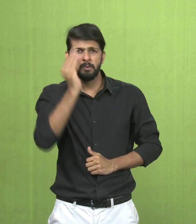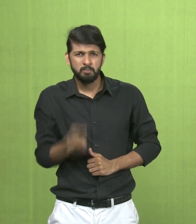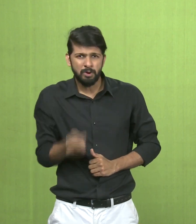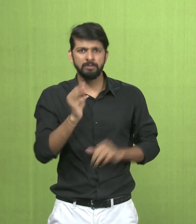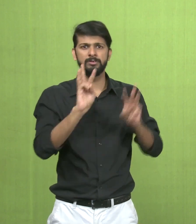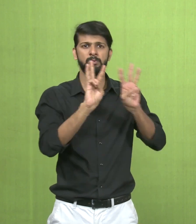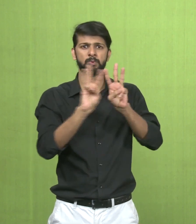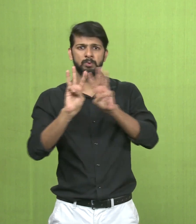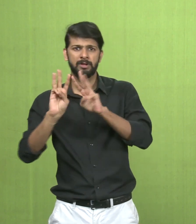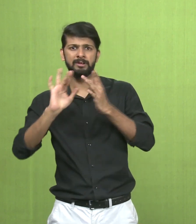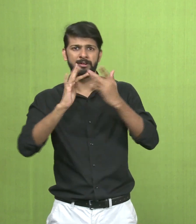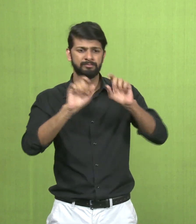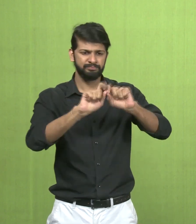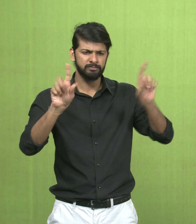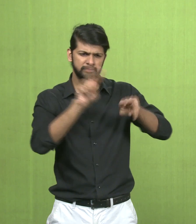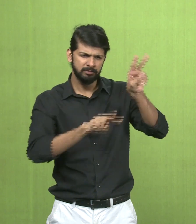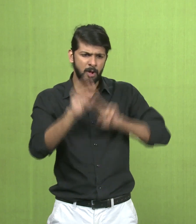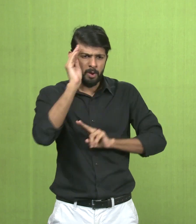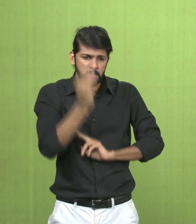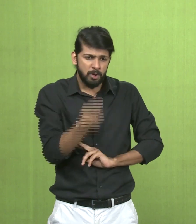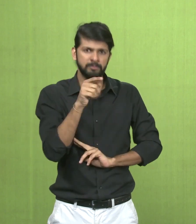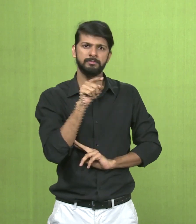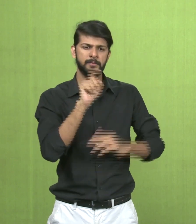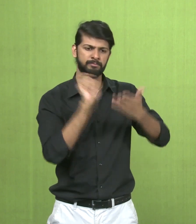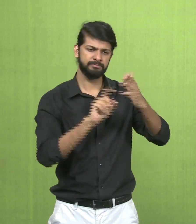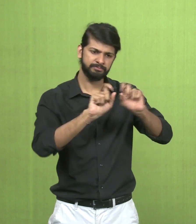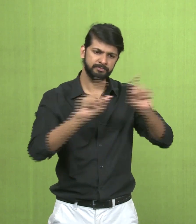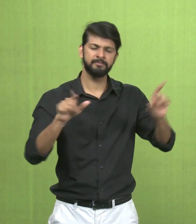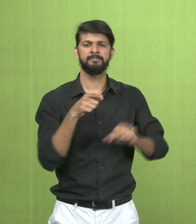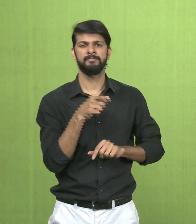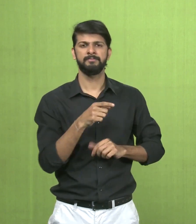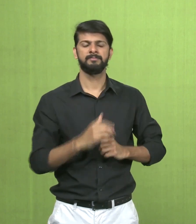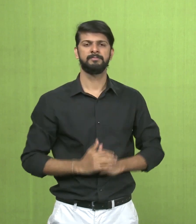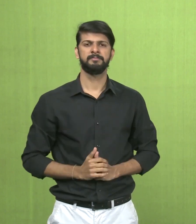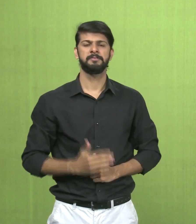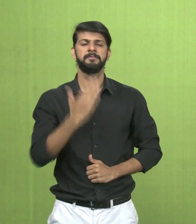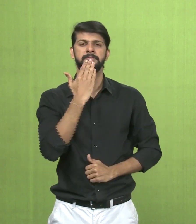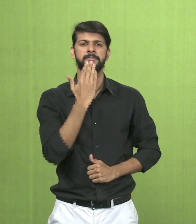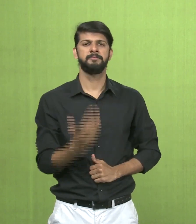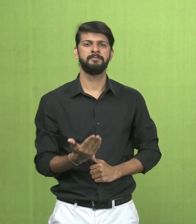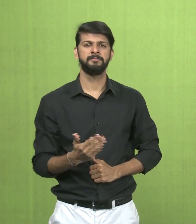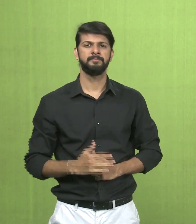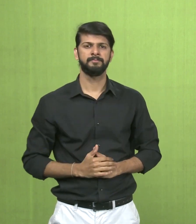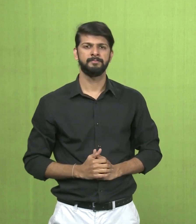For more information, you may visit our website www.nios.ac.in. Thank you.